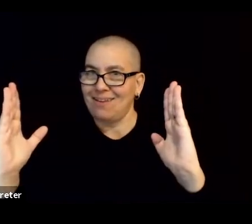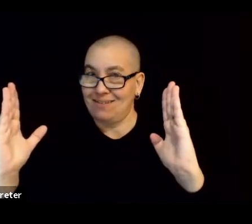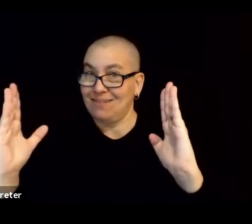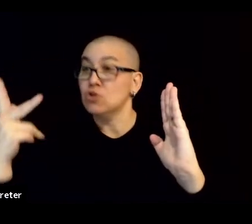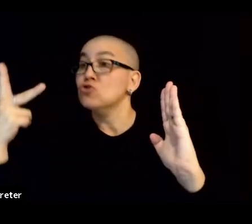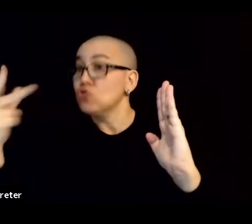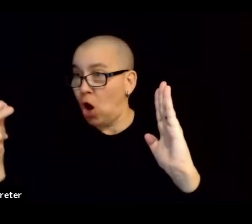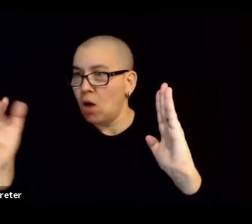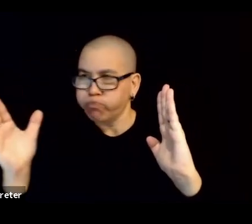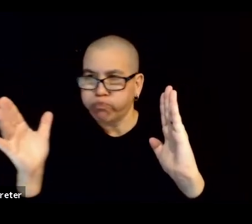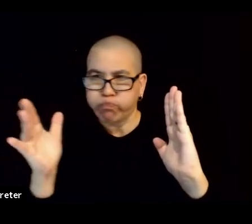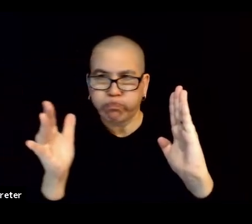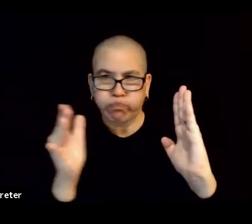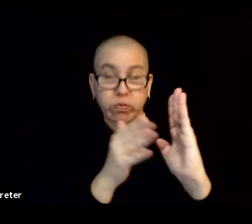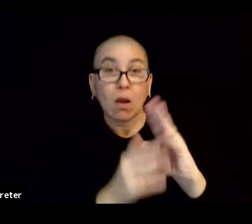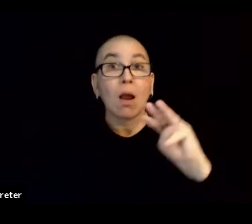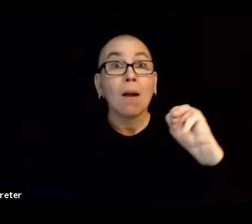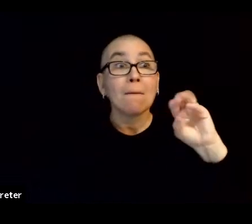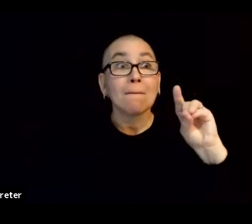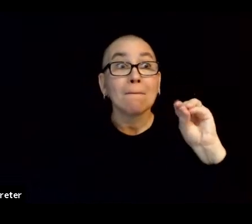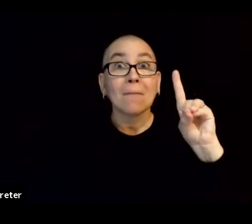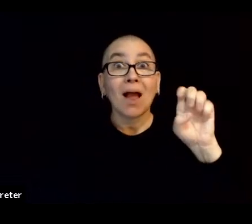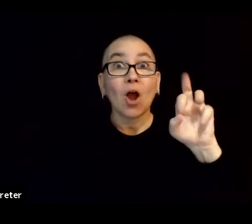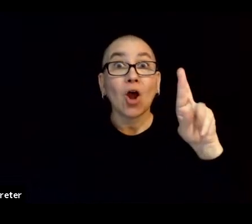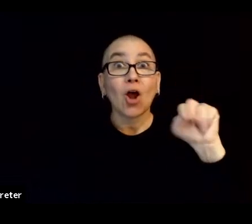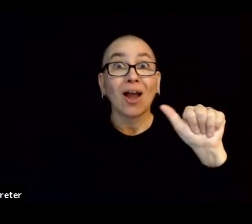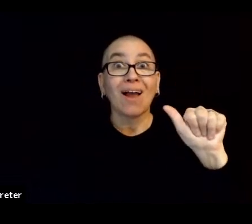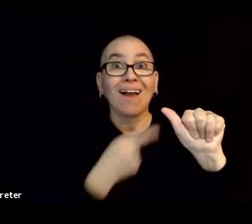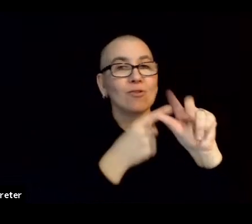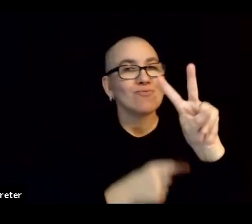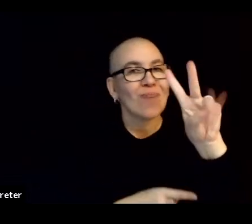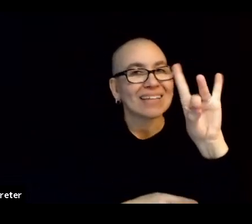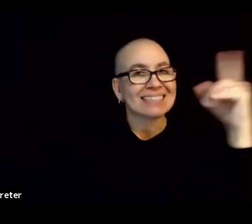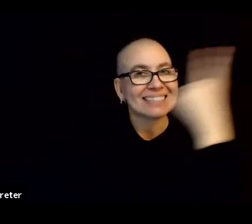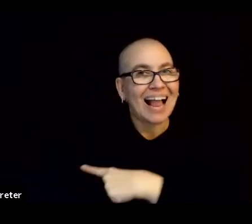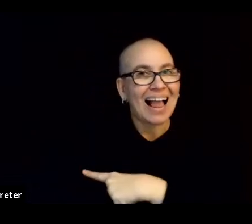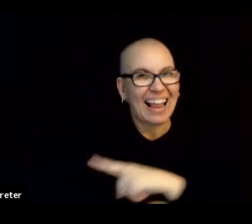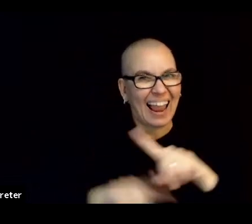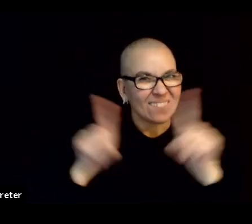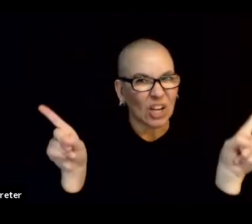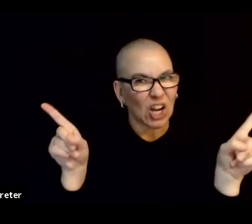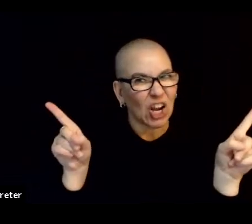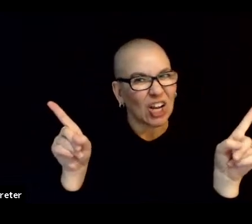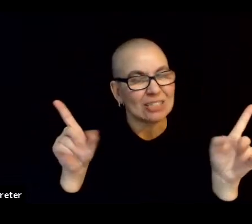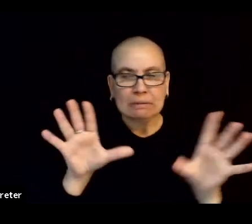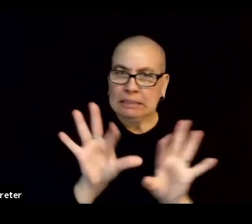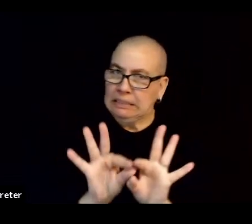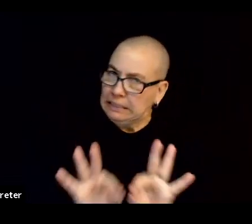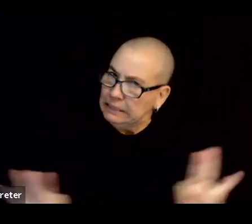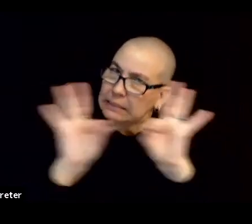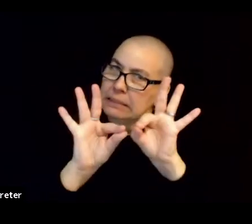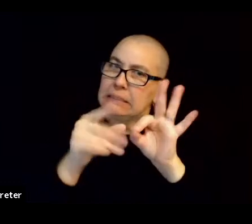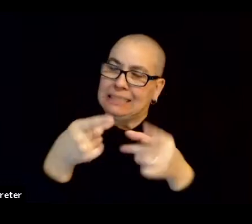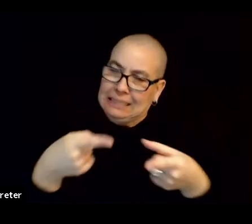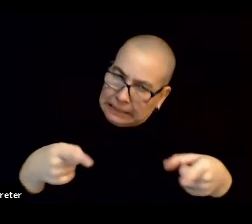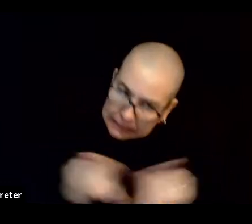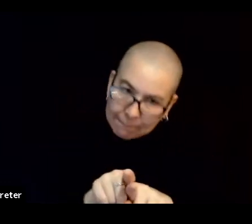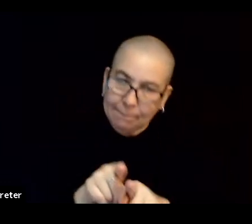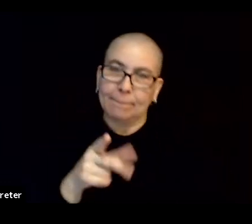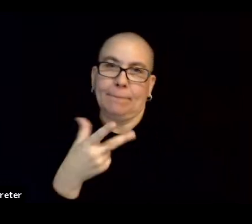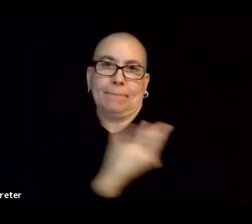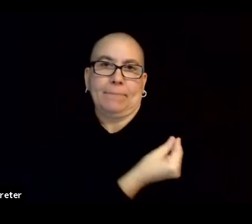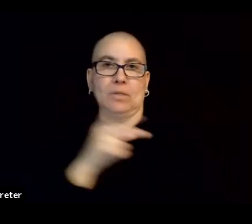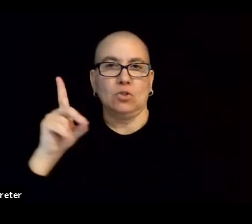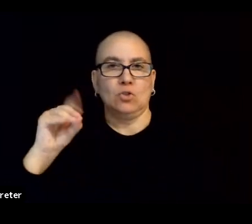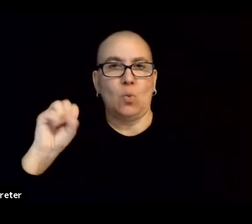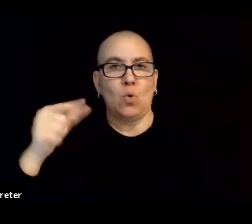more reasonable for someone to receive both of their doses in the same place, just so that they can assure that they are following the